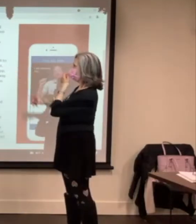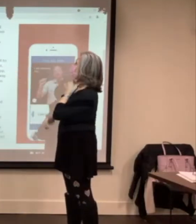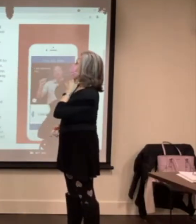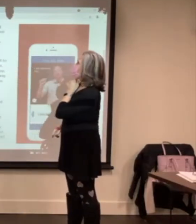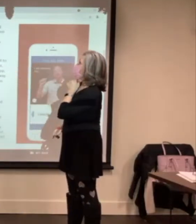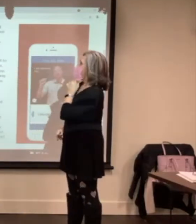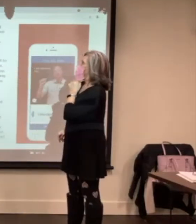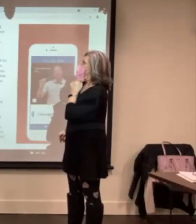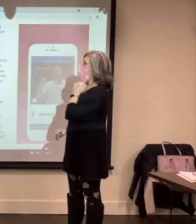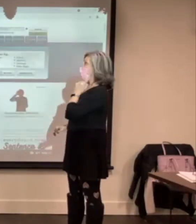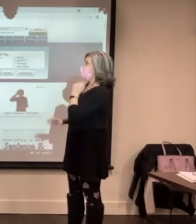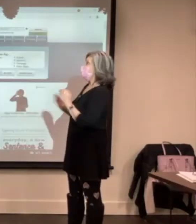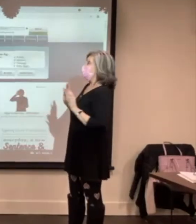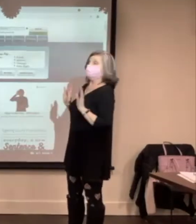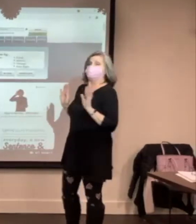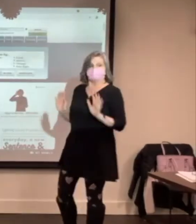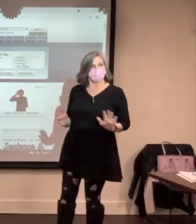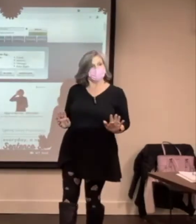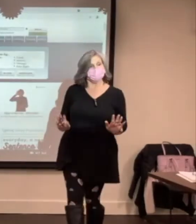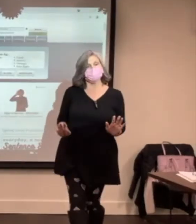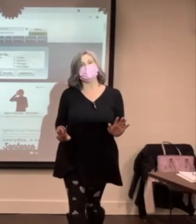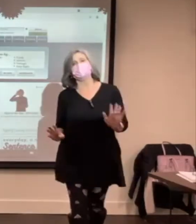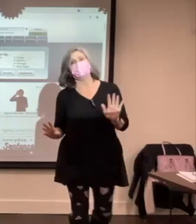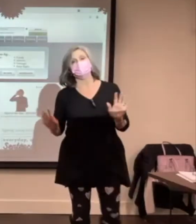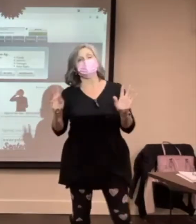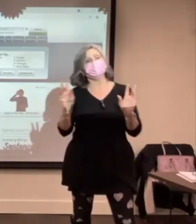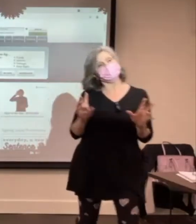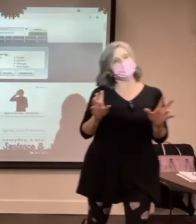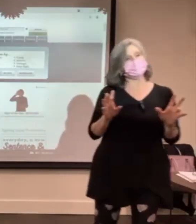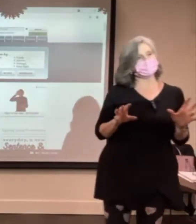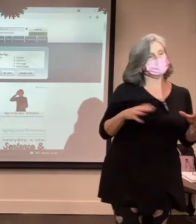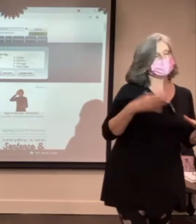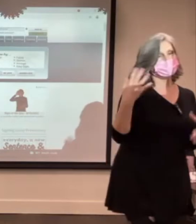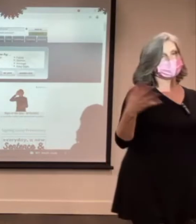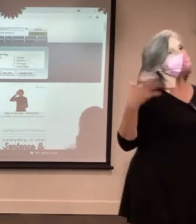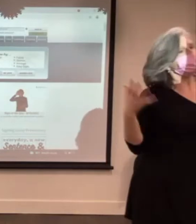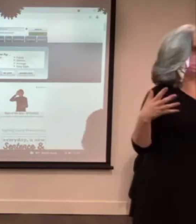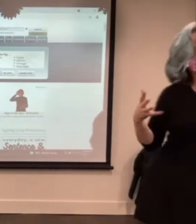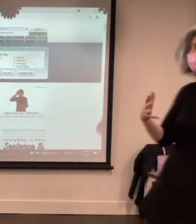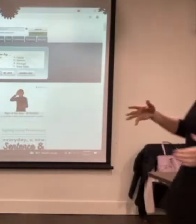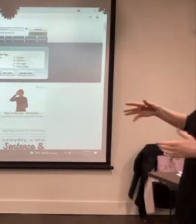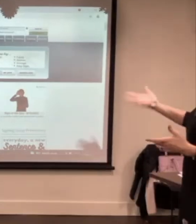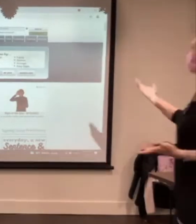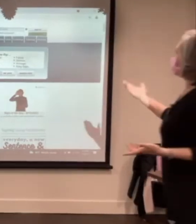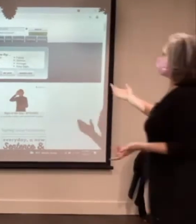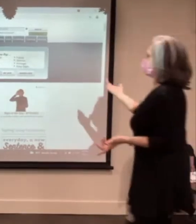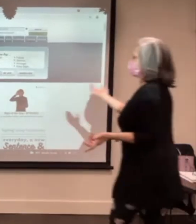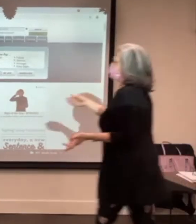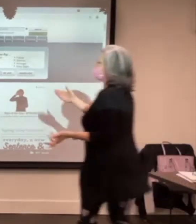Yeah. Now, again, this is free. It has limited things you can do with it. But for example, you